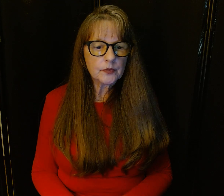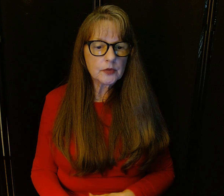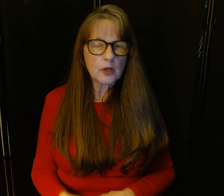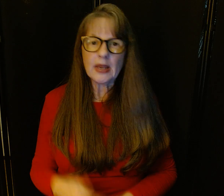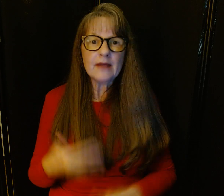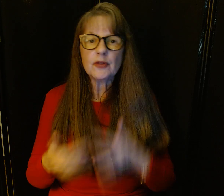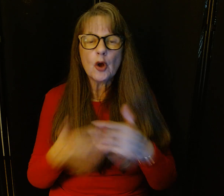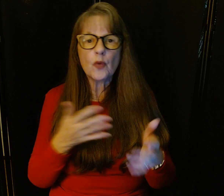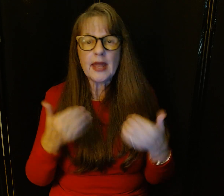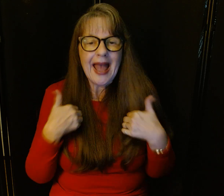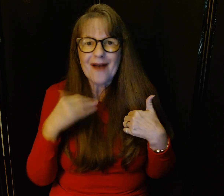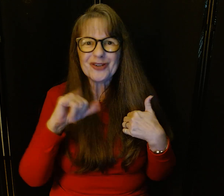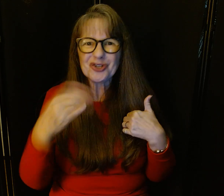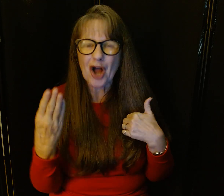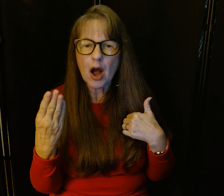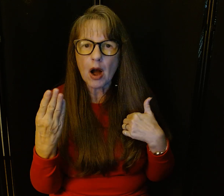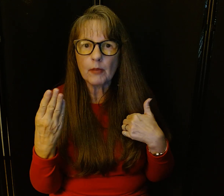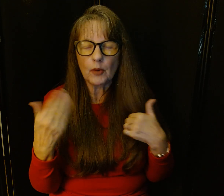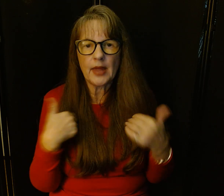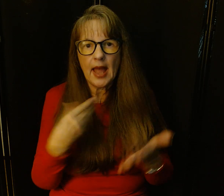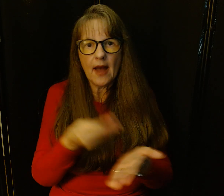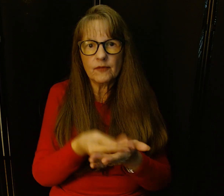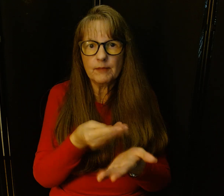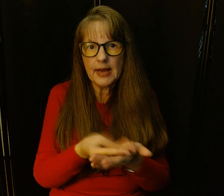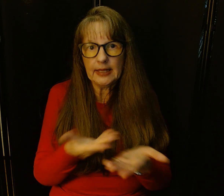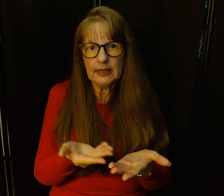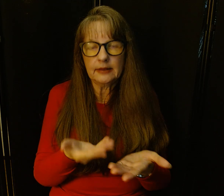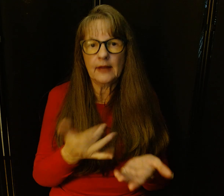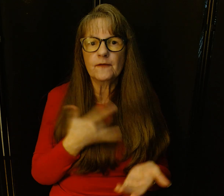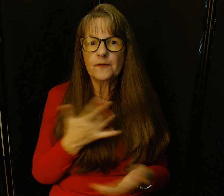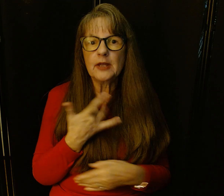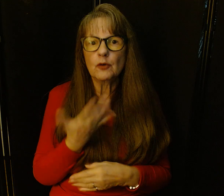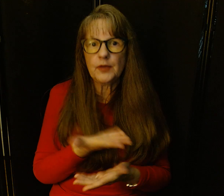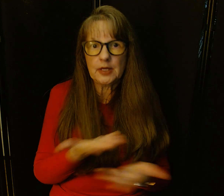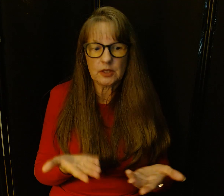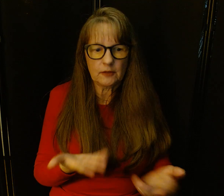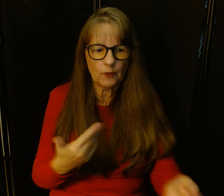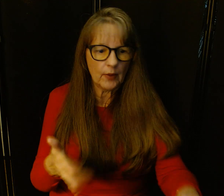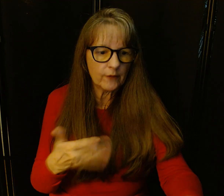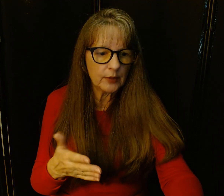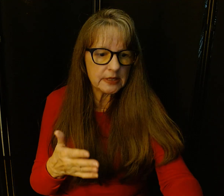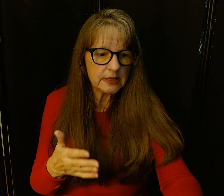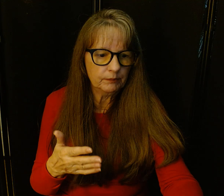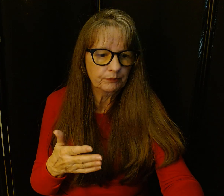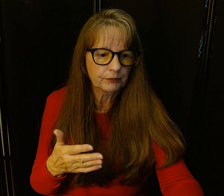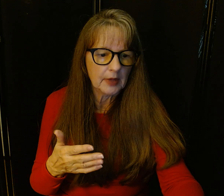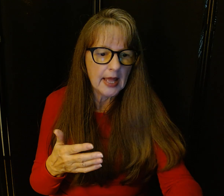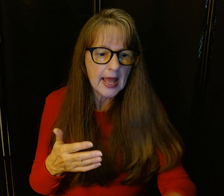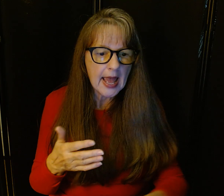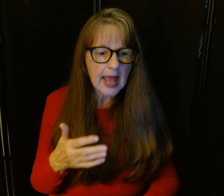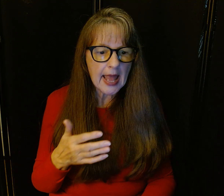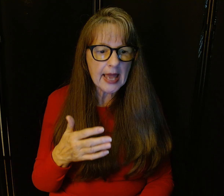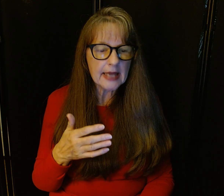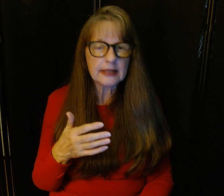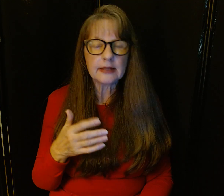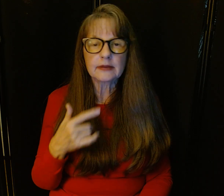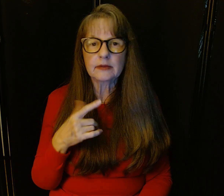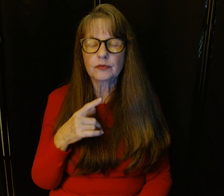So even though they have a job or they have money, they feel this for whatever reason. And